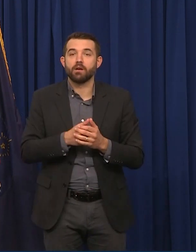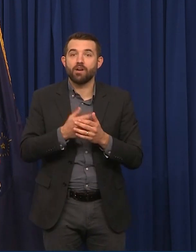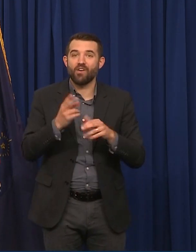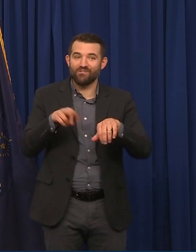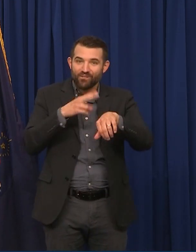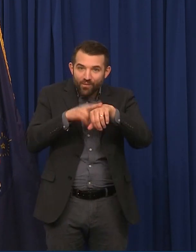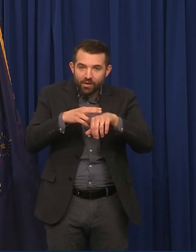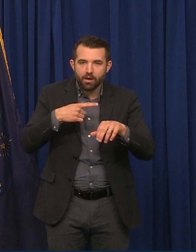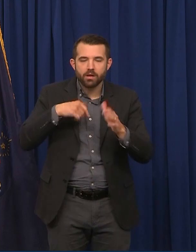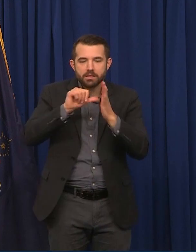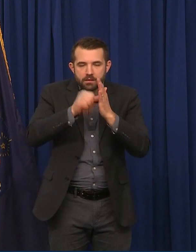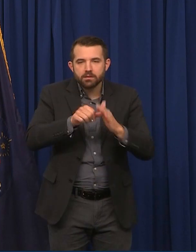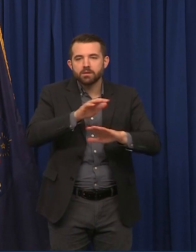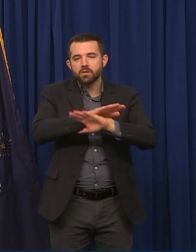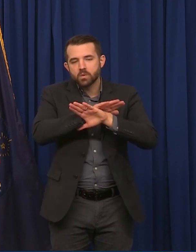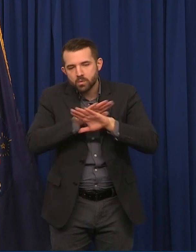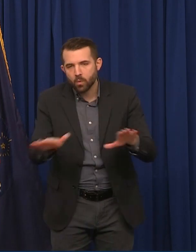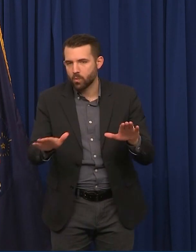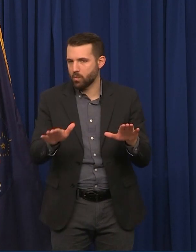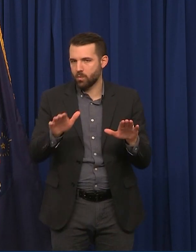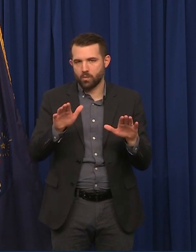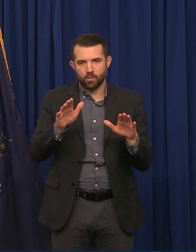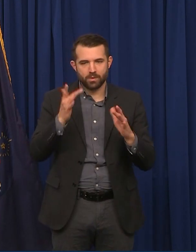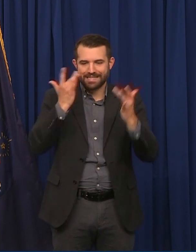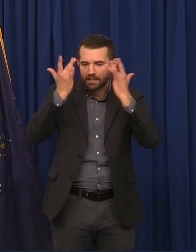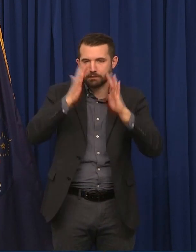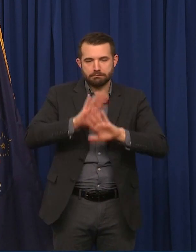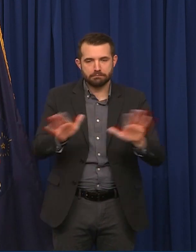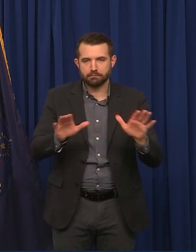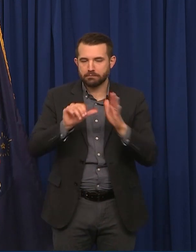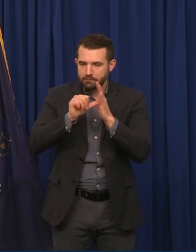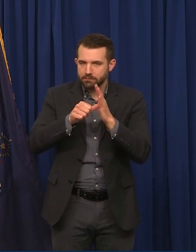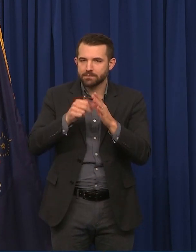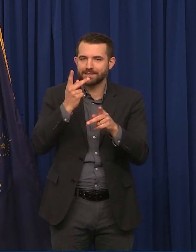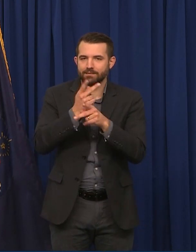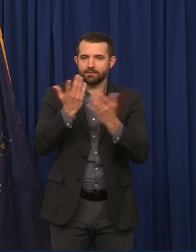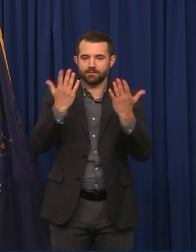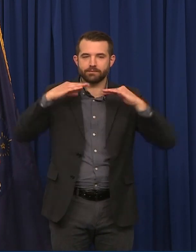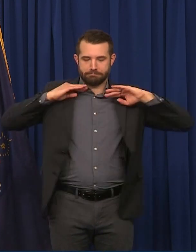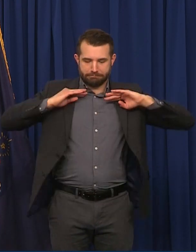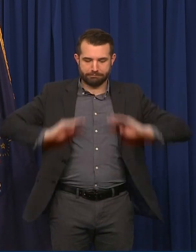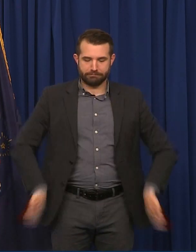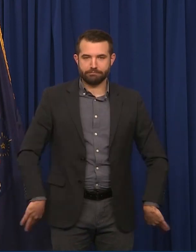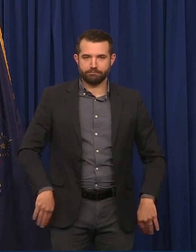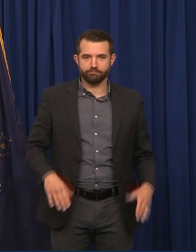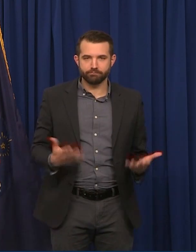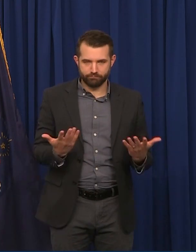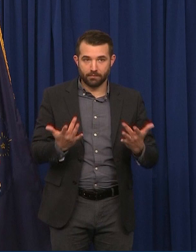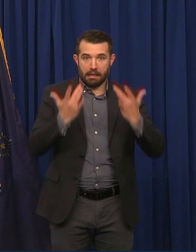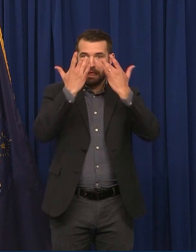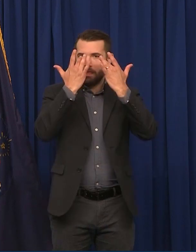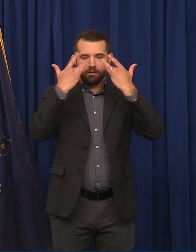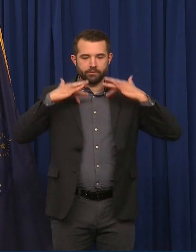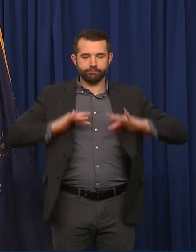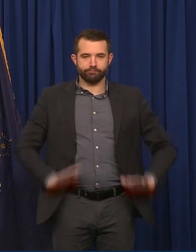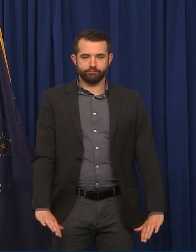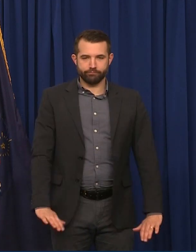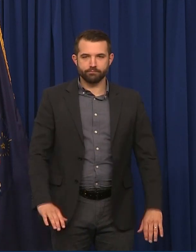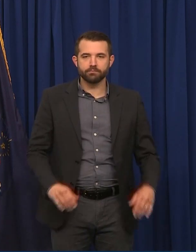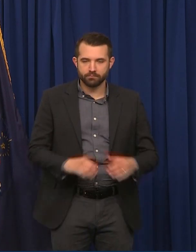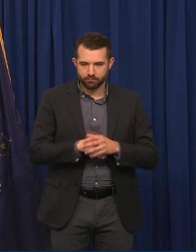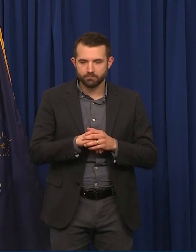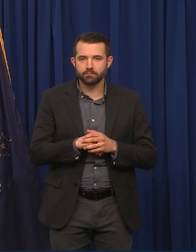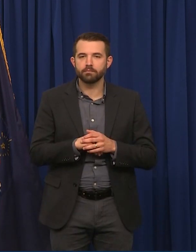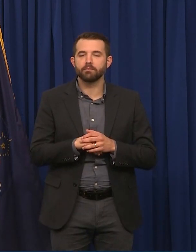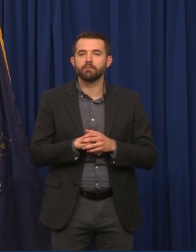to minimize. So as with a lot of these recommendations, we have to weigh all of it at once and come up with the best thing for